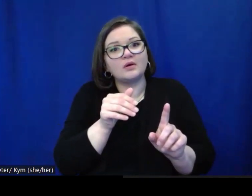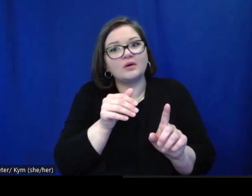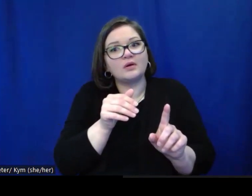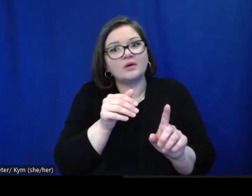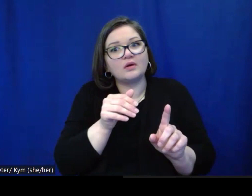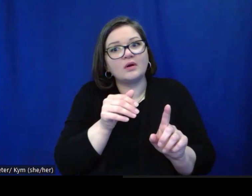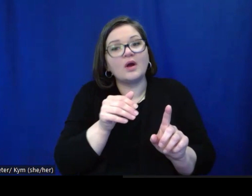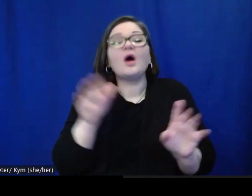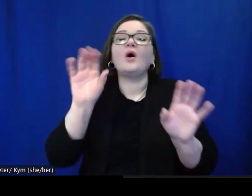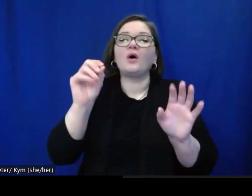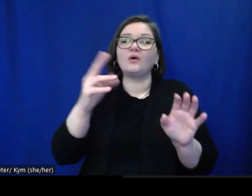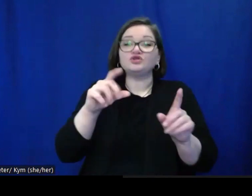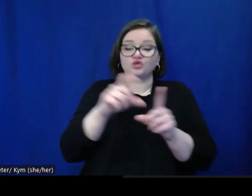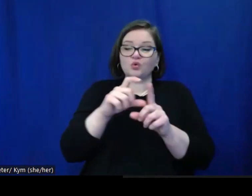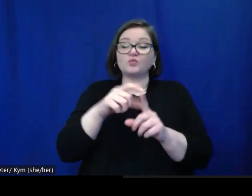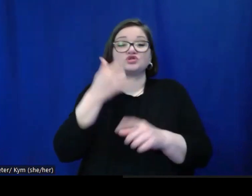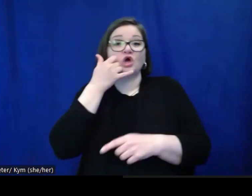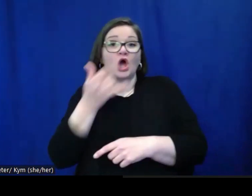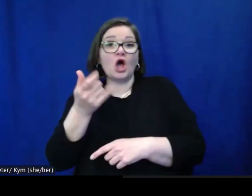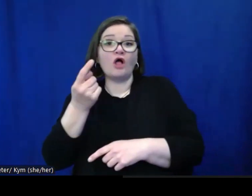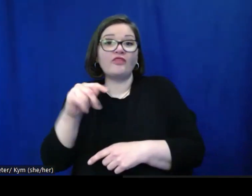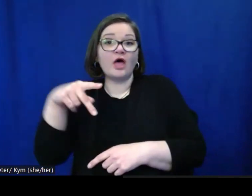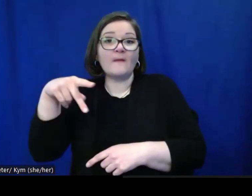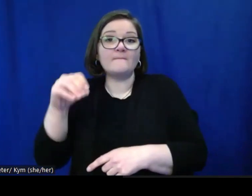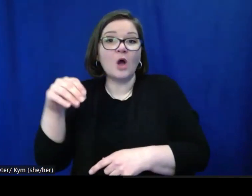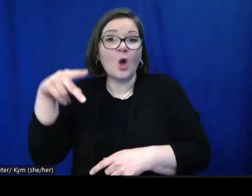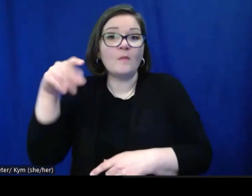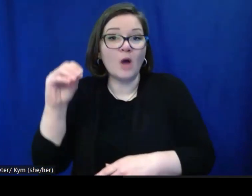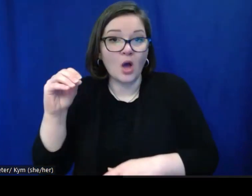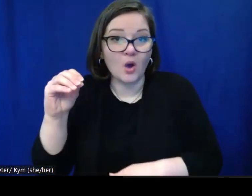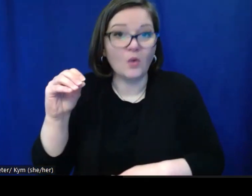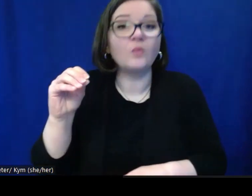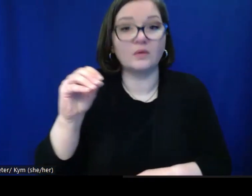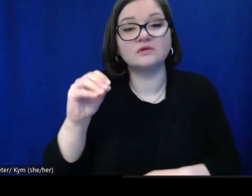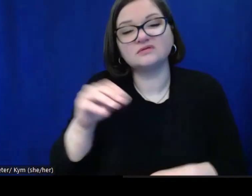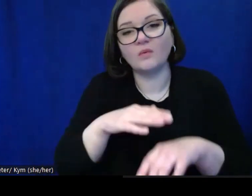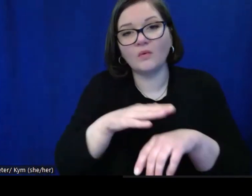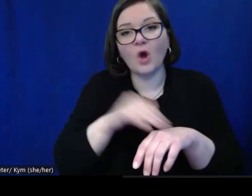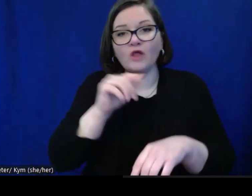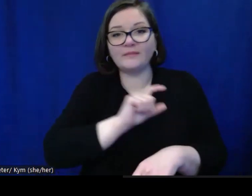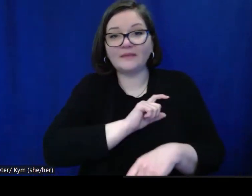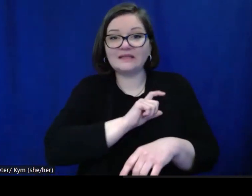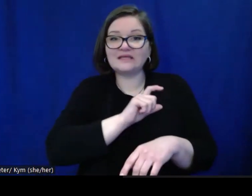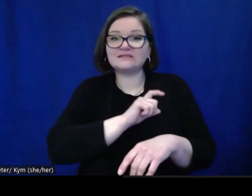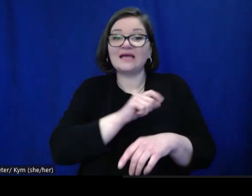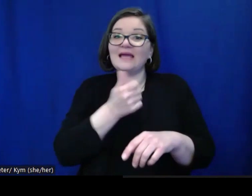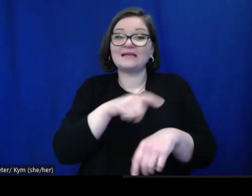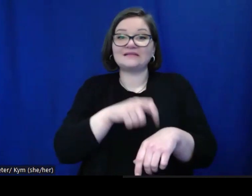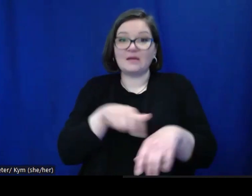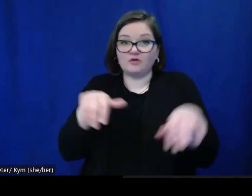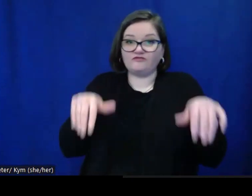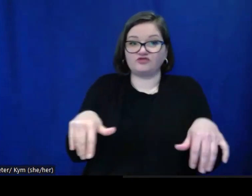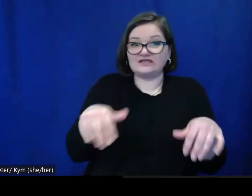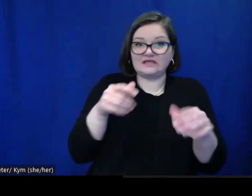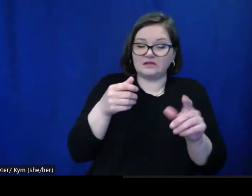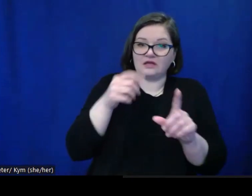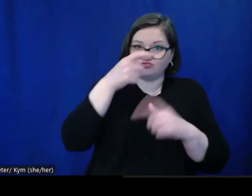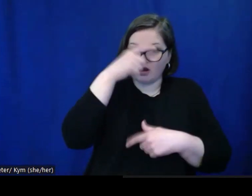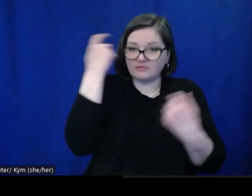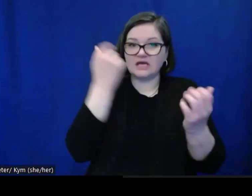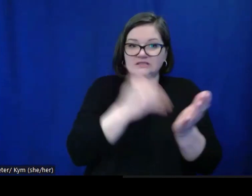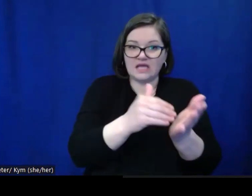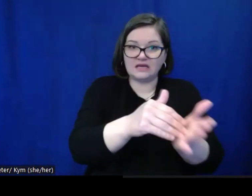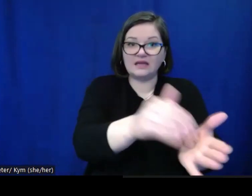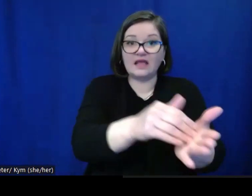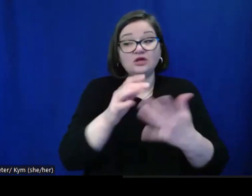call the popo, and little Johnny would instantly freeze. And so the importance of caregiver